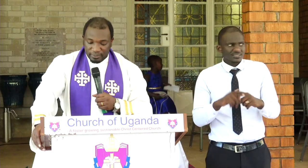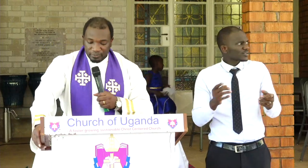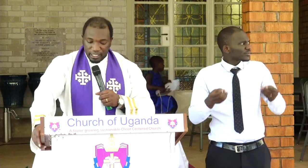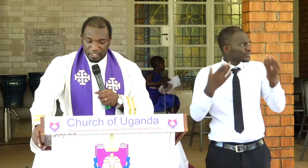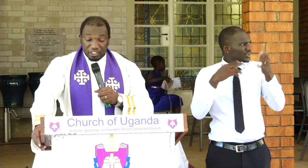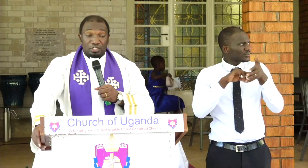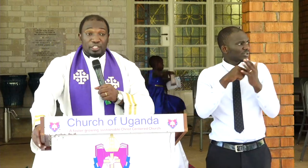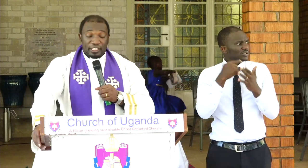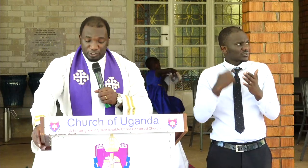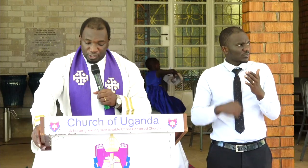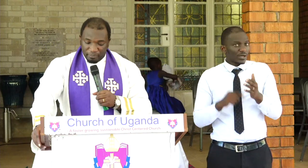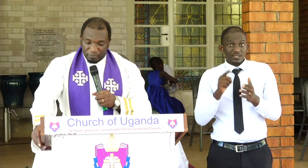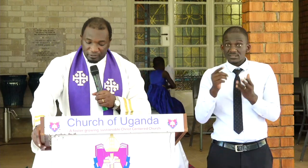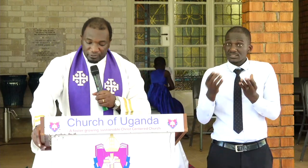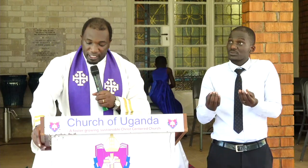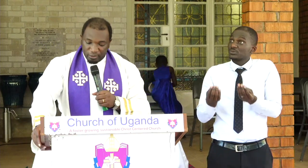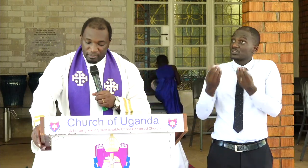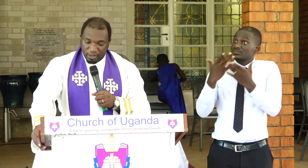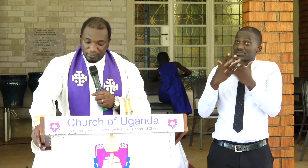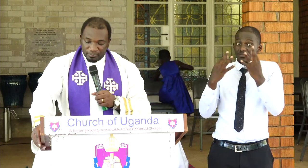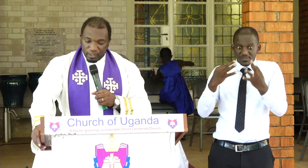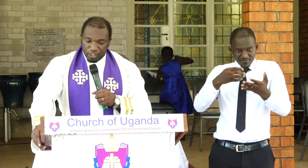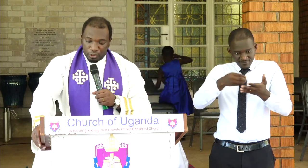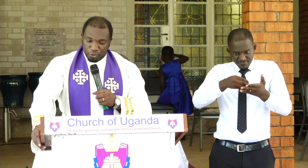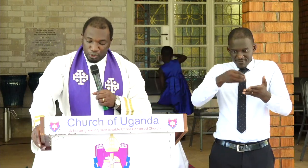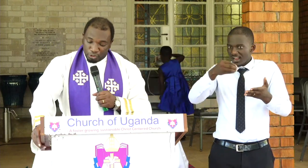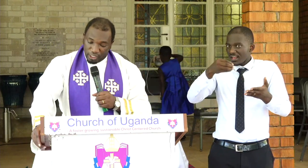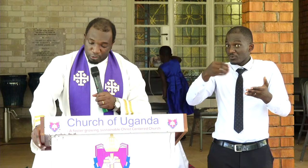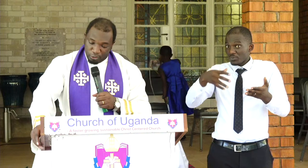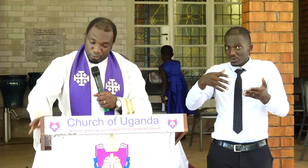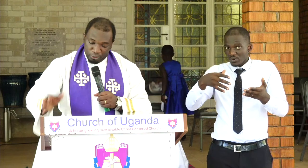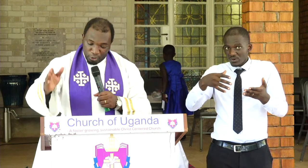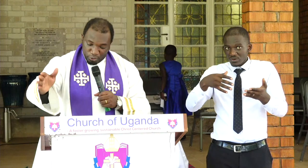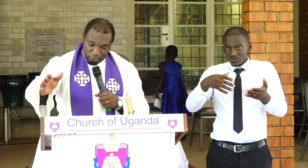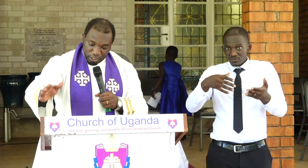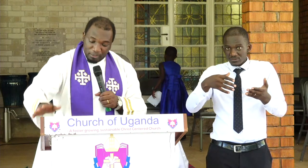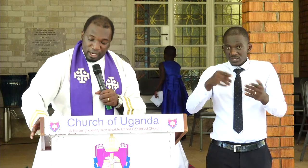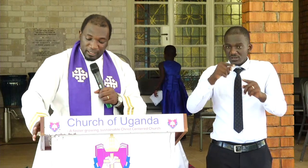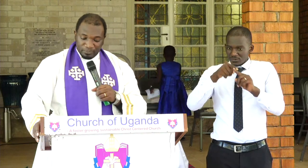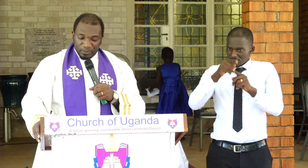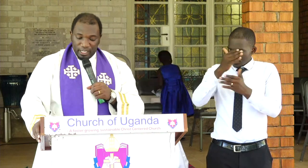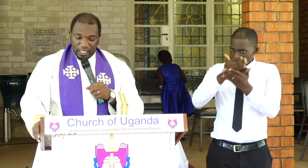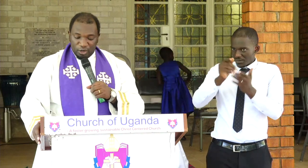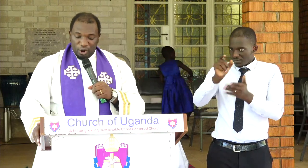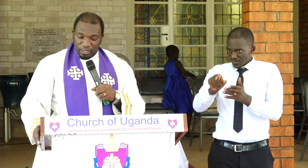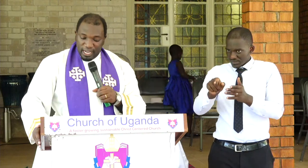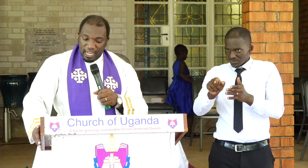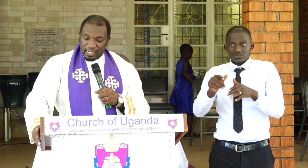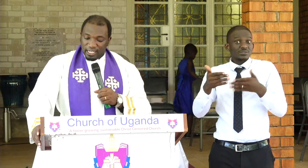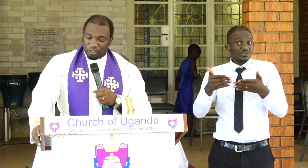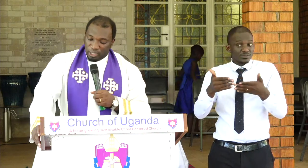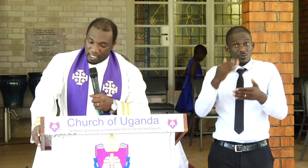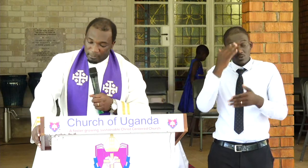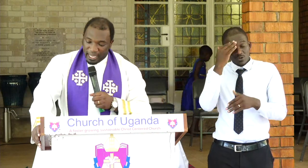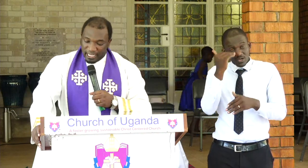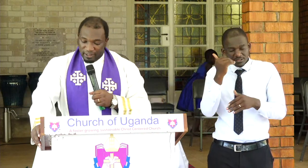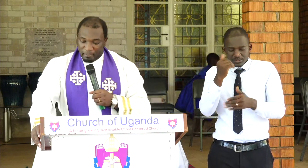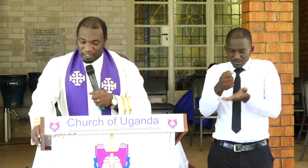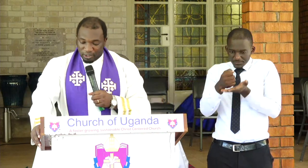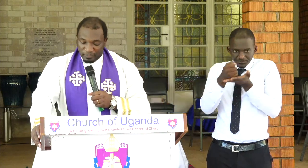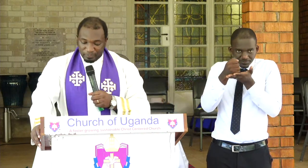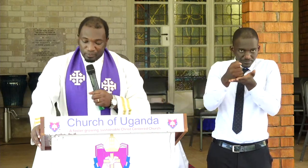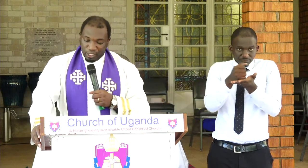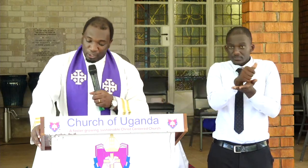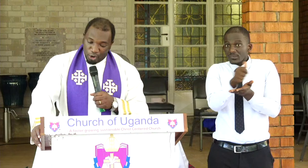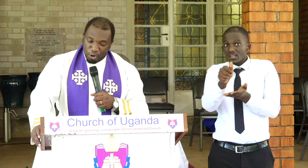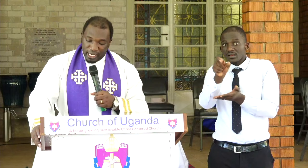sacrifice? It is to give something valuable to yourself, to someone in order to help another